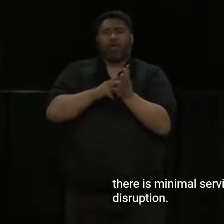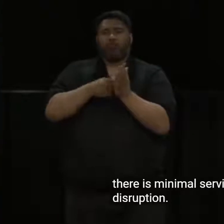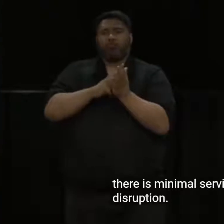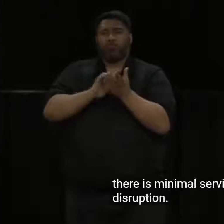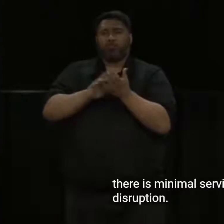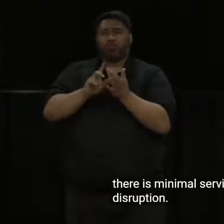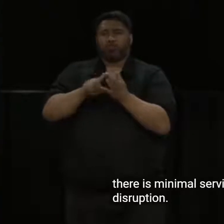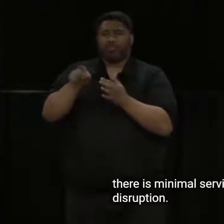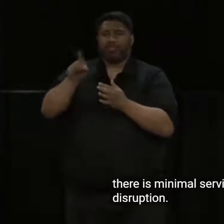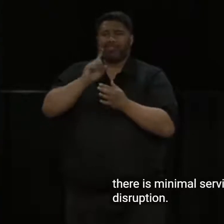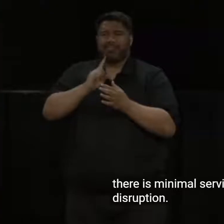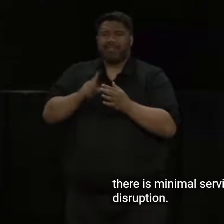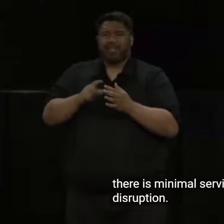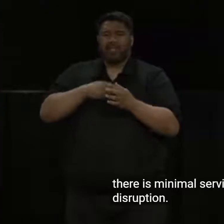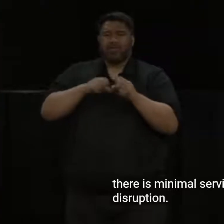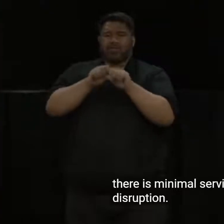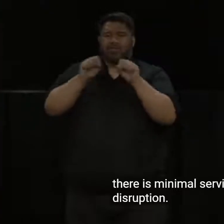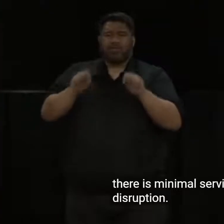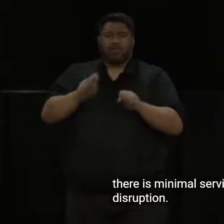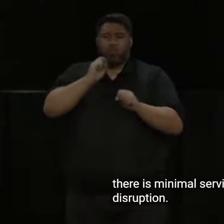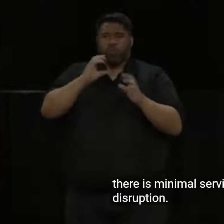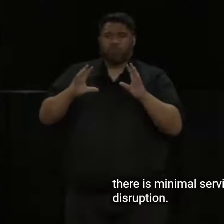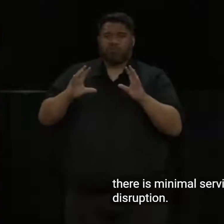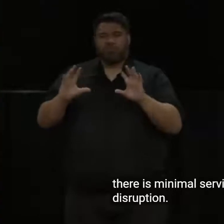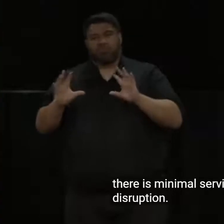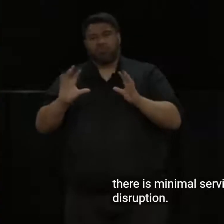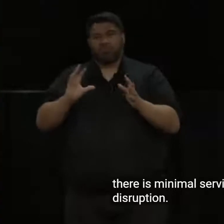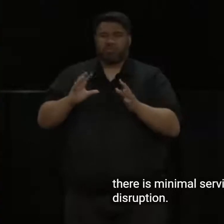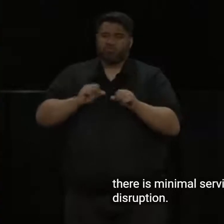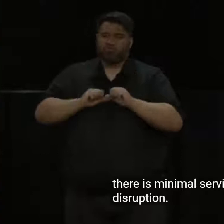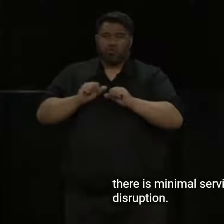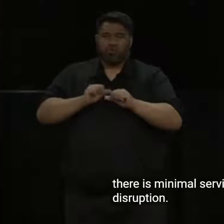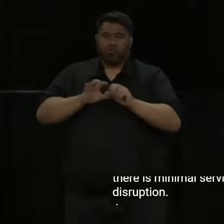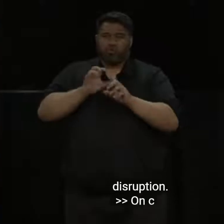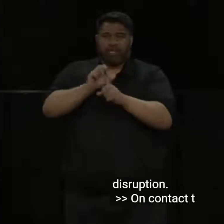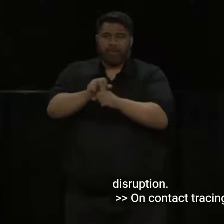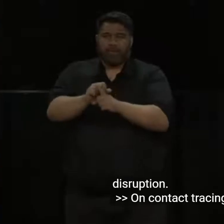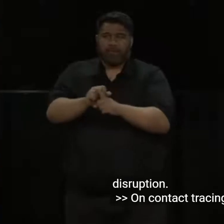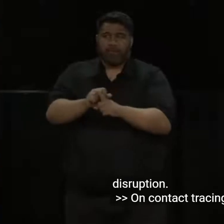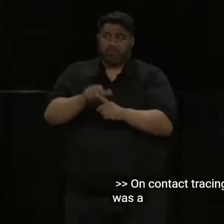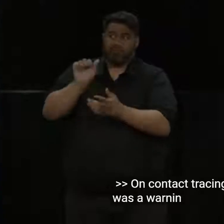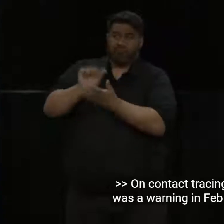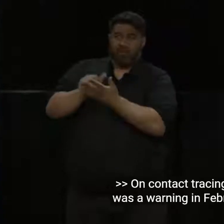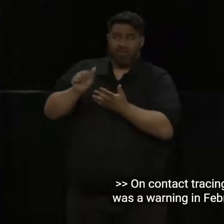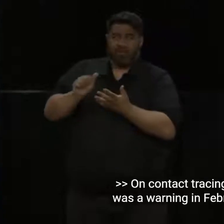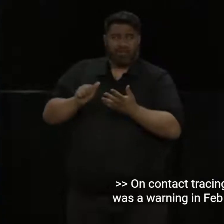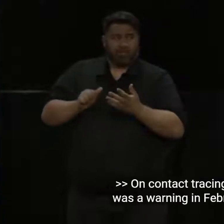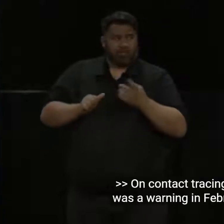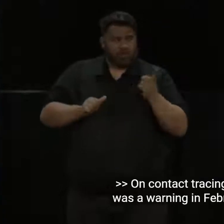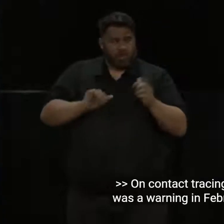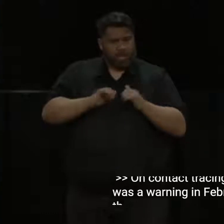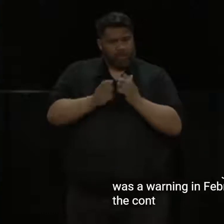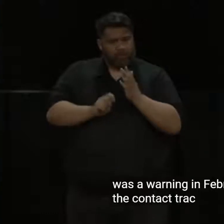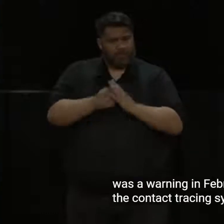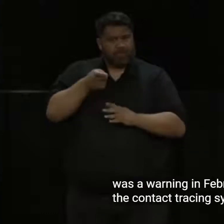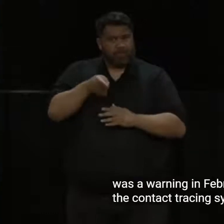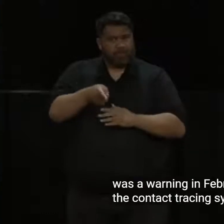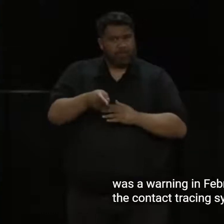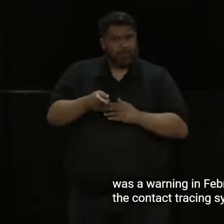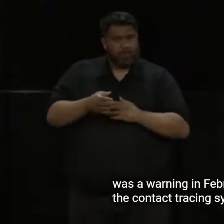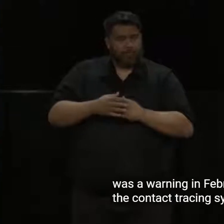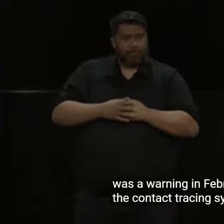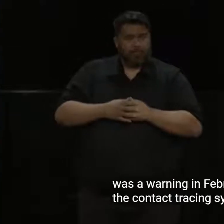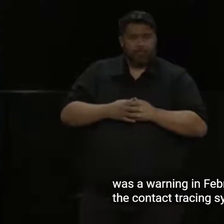tracing system would struggle with a sustained outbreak. Now it is. Why were you not prepared, and what are you doing to fix it? Well, I would say